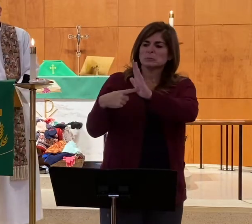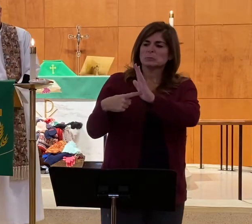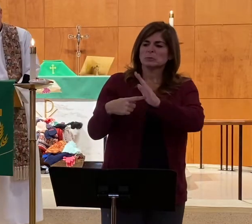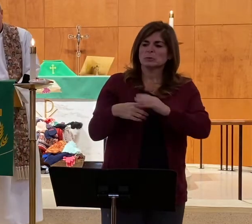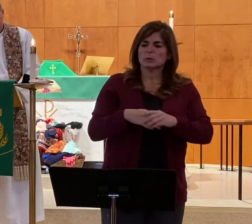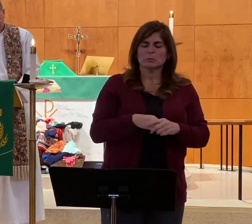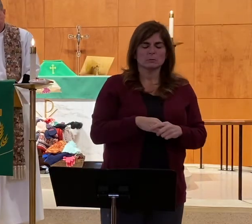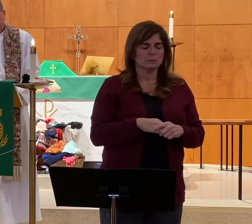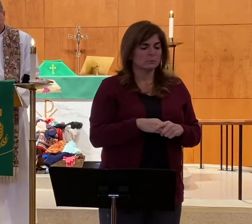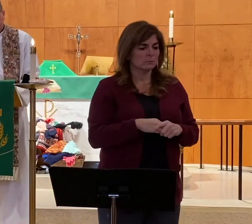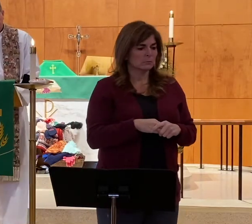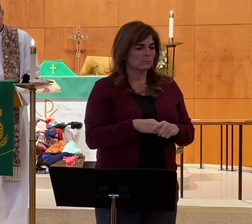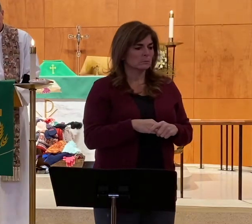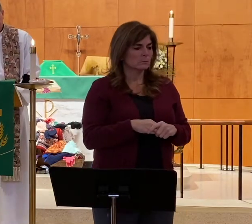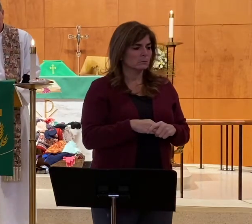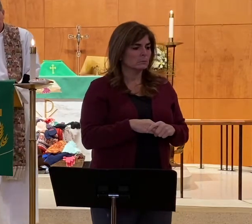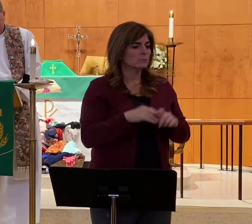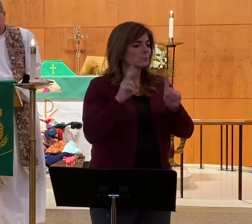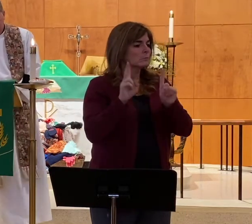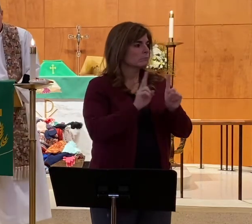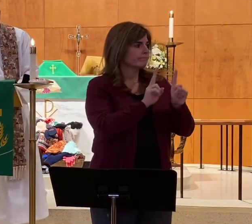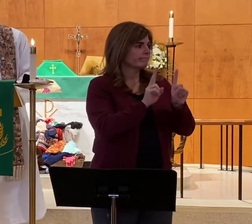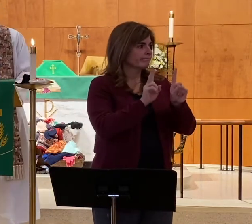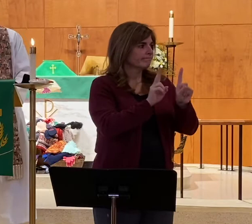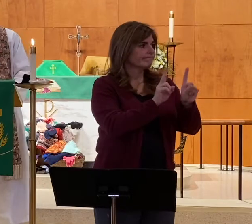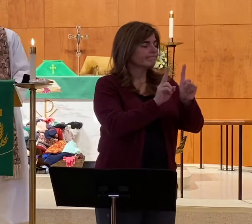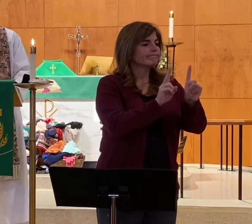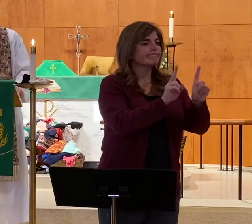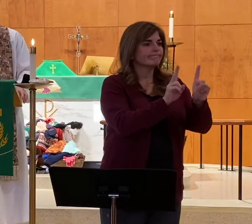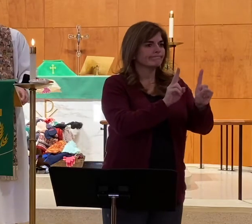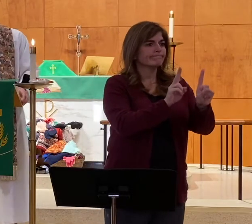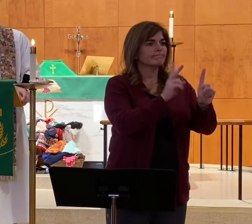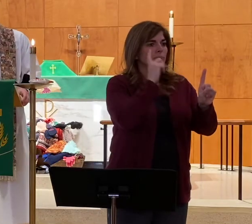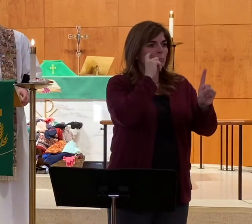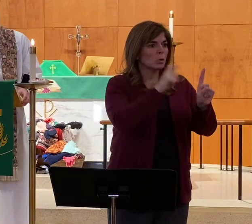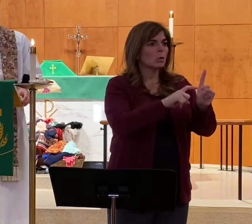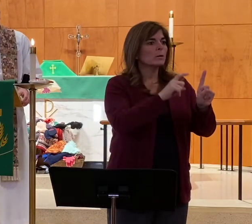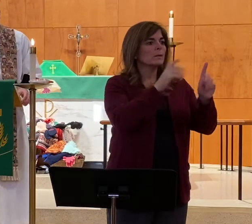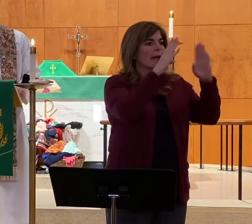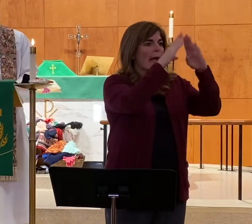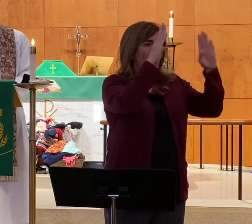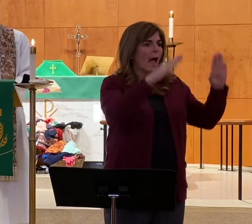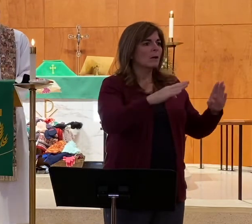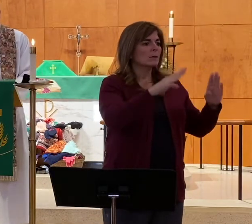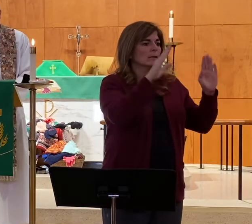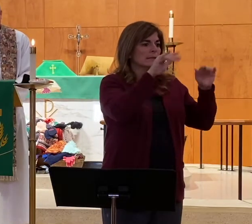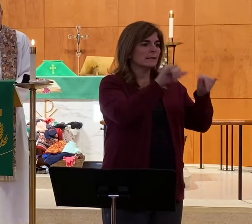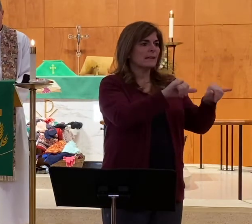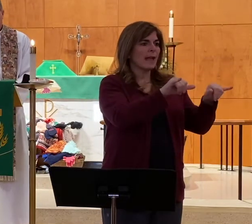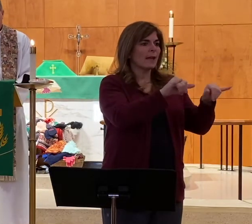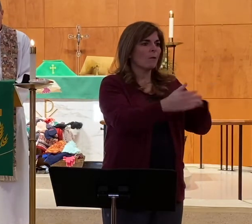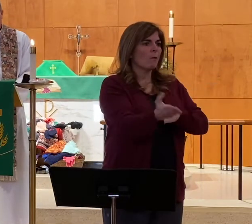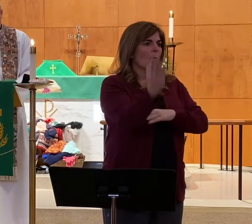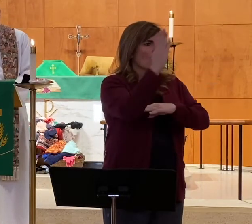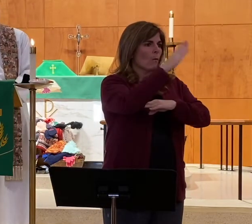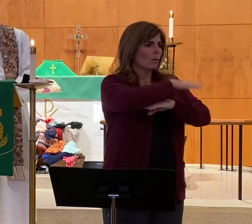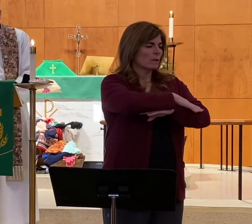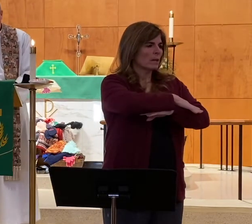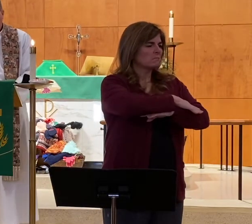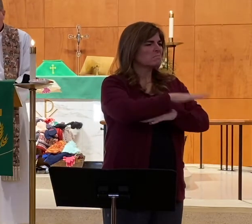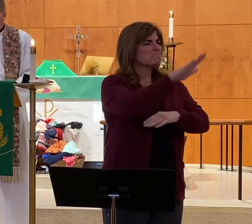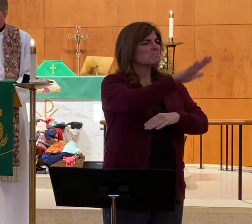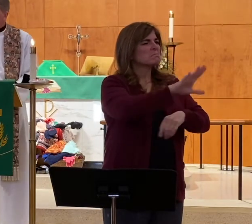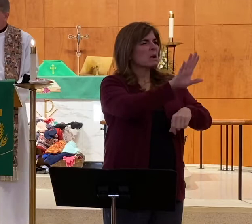"Come and see." They came and saw where he was staying, and they remained with him that day. It was